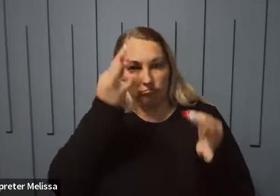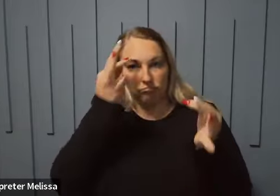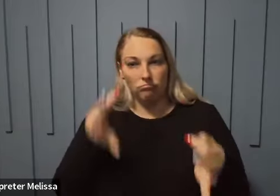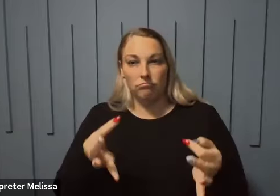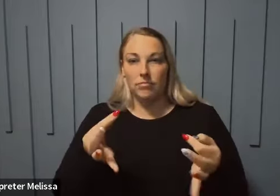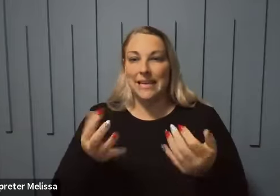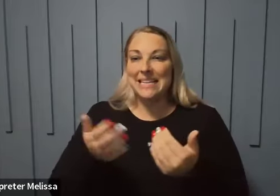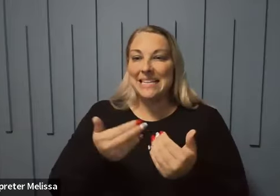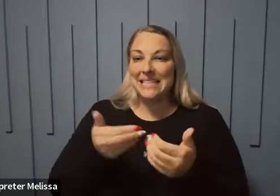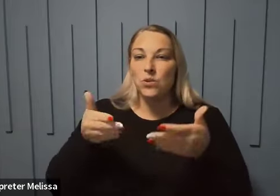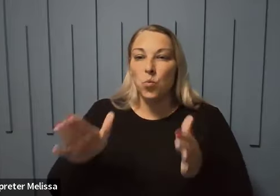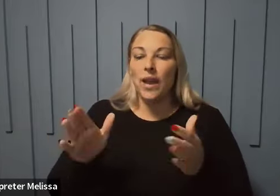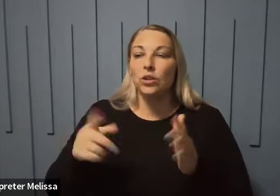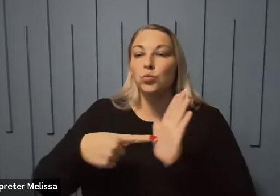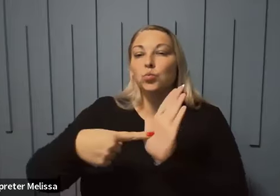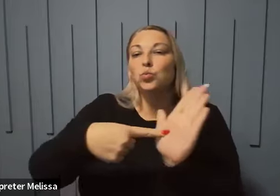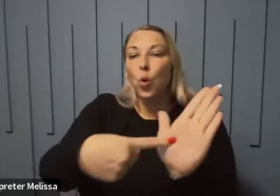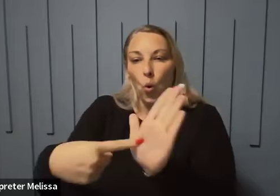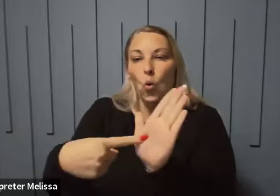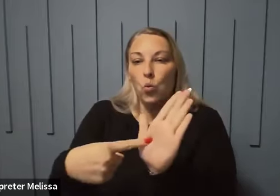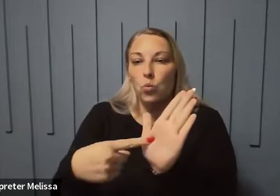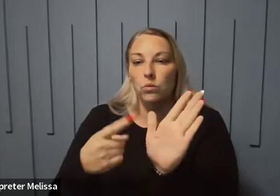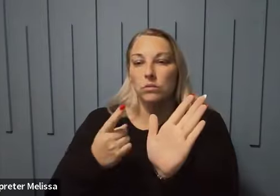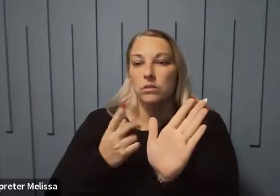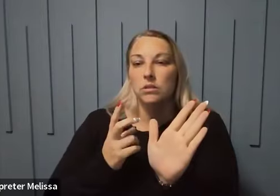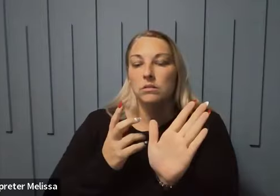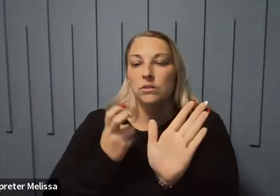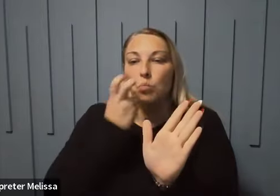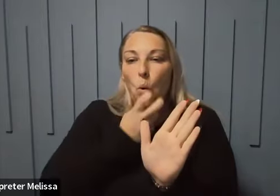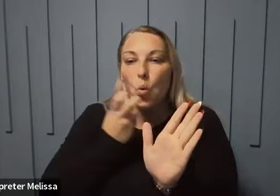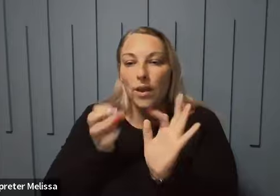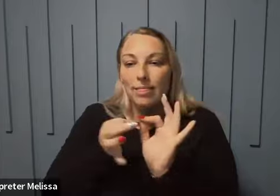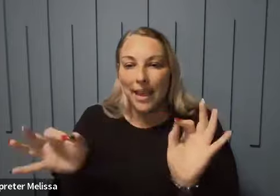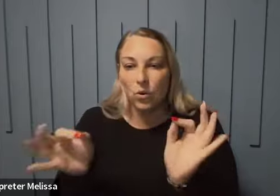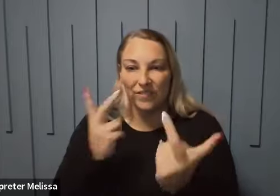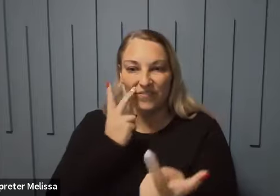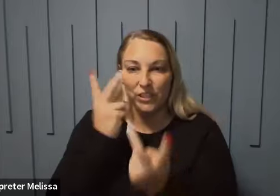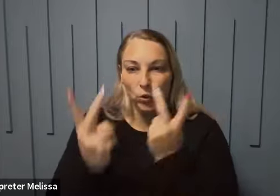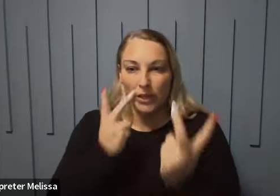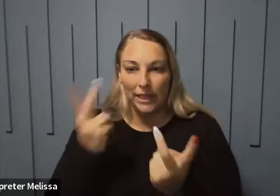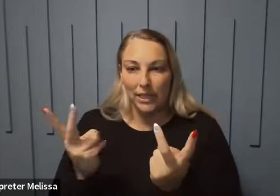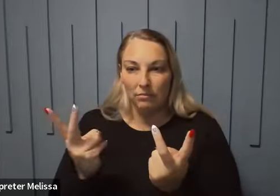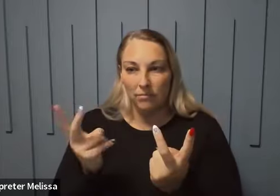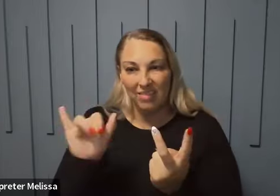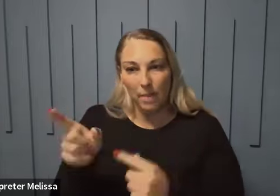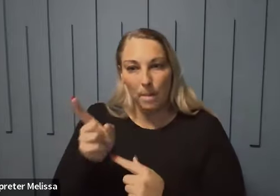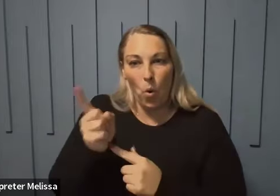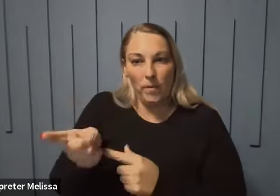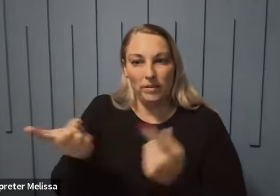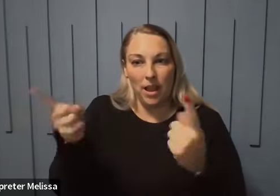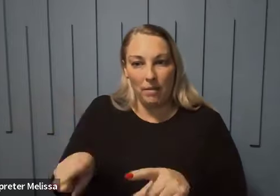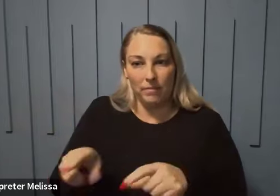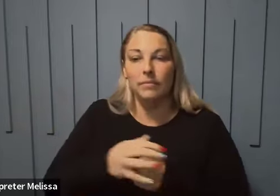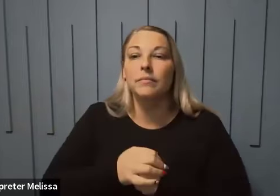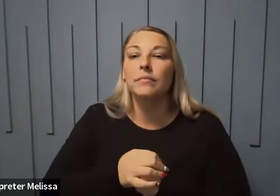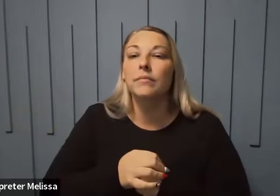convenient way to represent the spoken language accurately through vision in real time. So the goal from the beginning was to